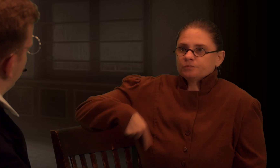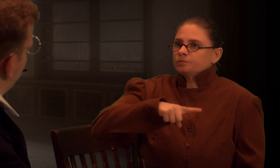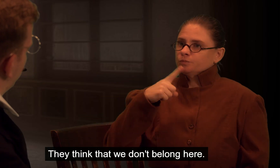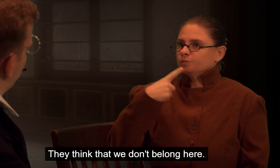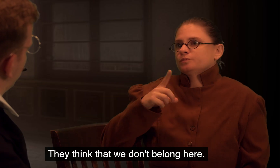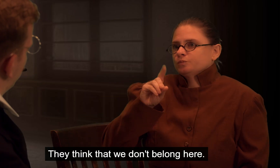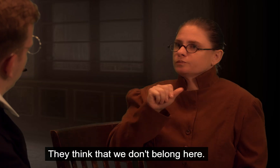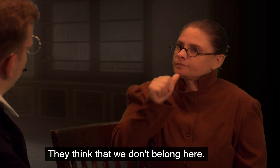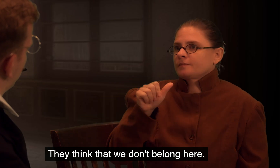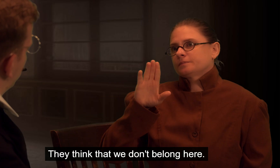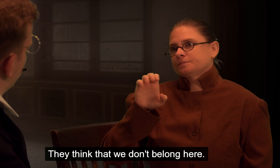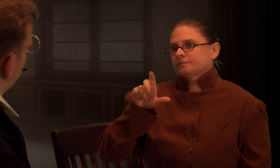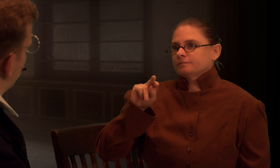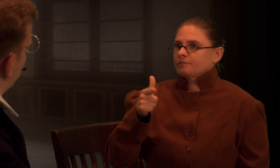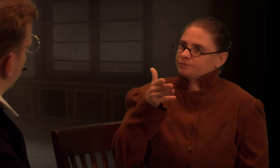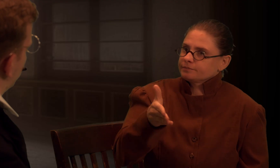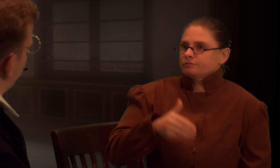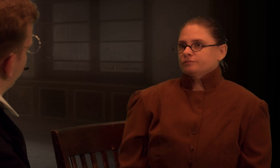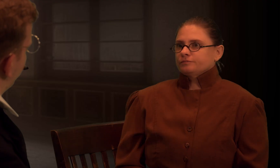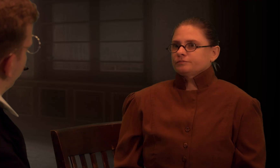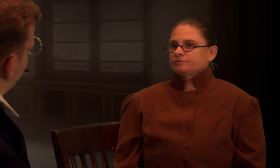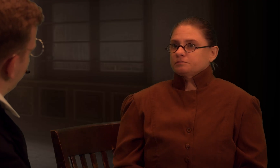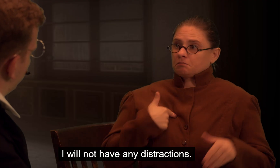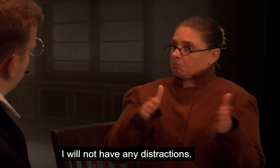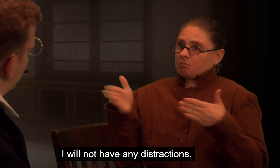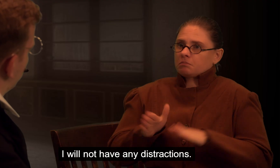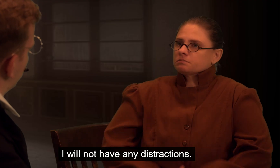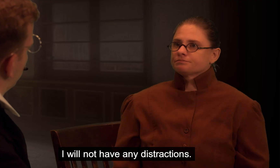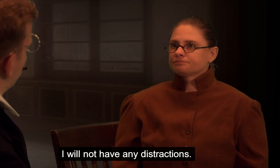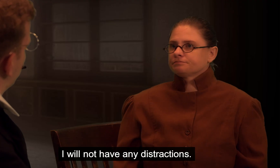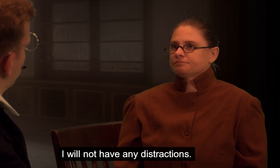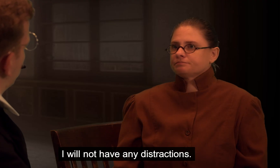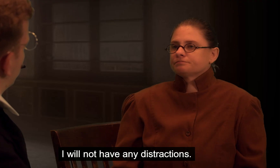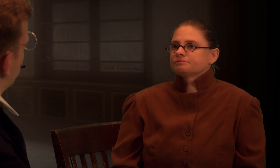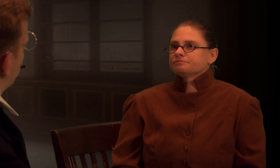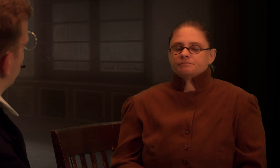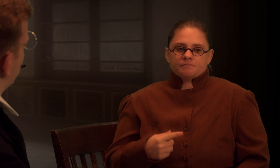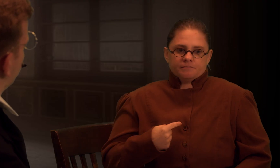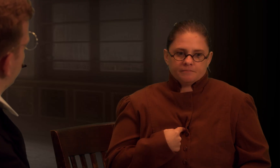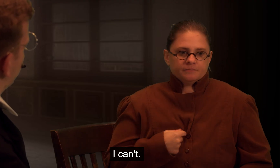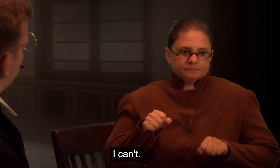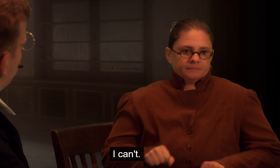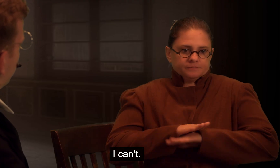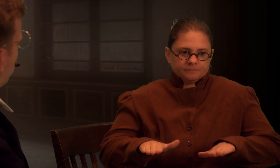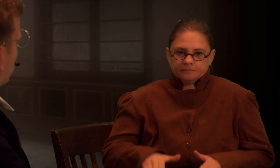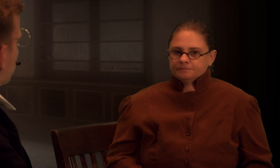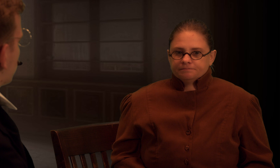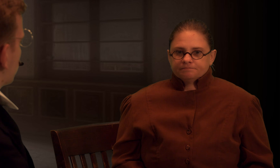They think that we don't belong here. I will not have any distractions. I can't.